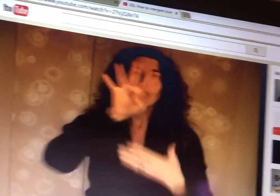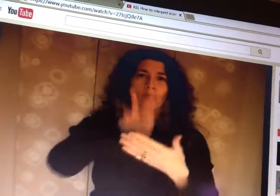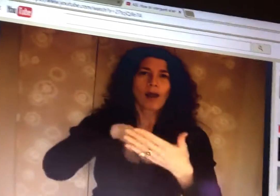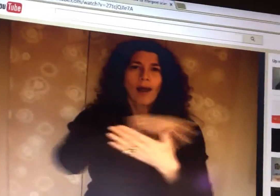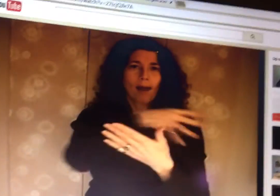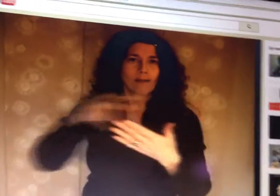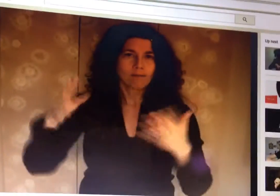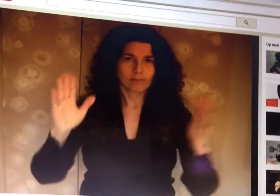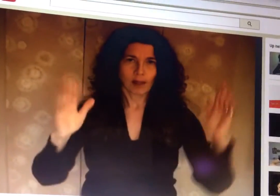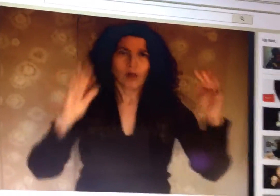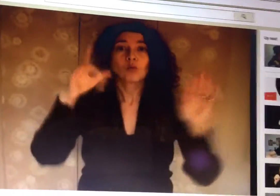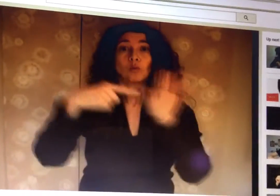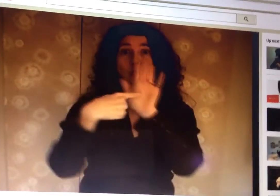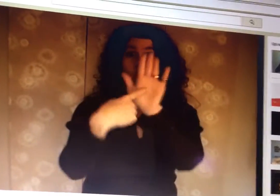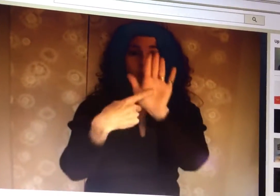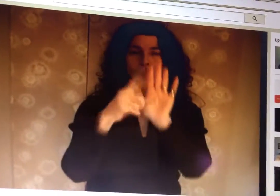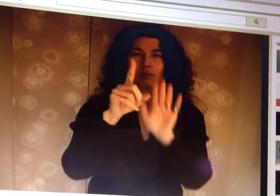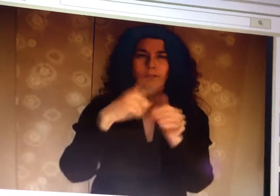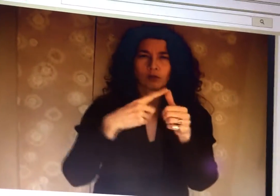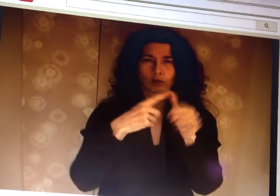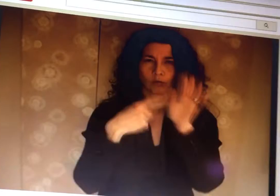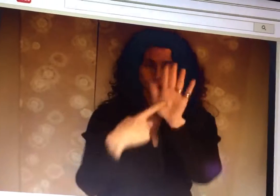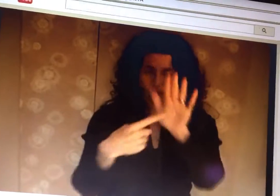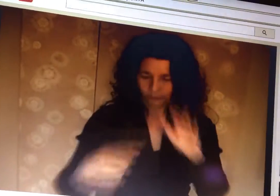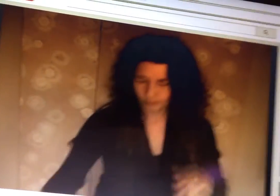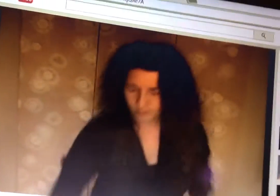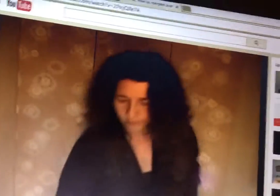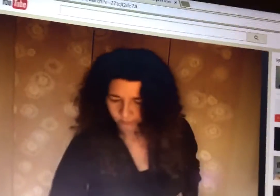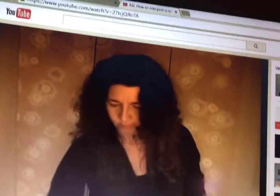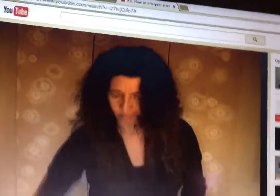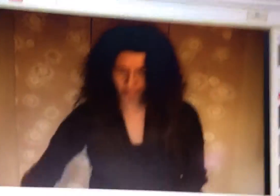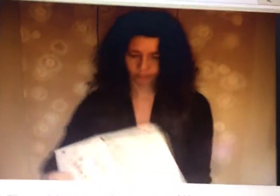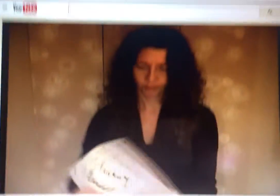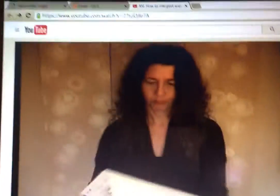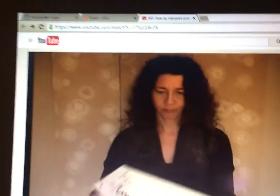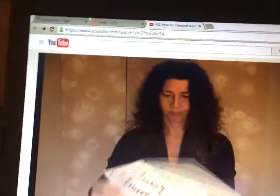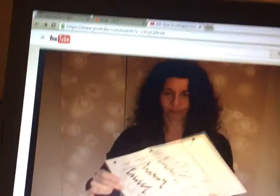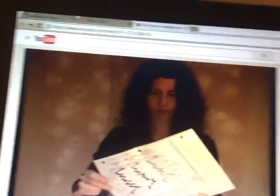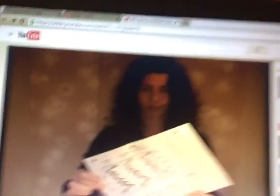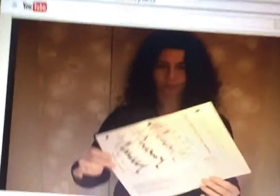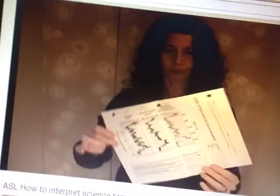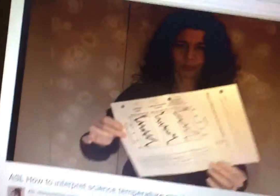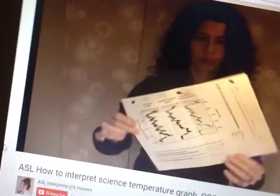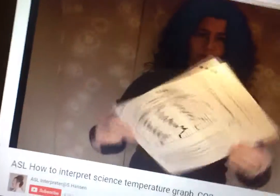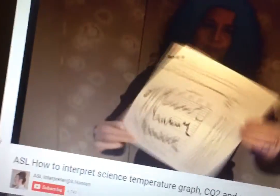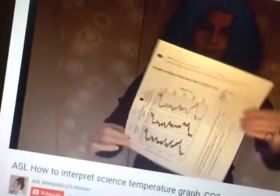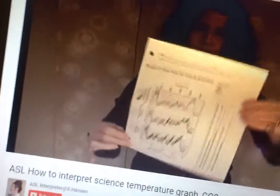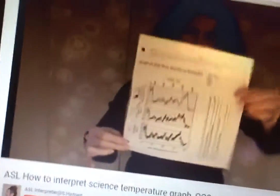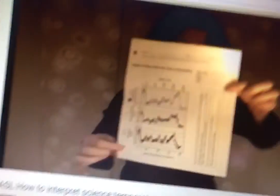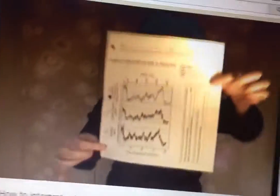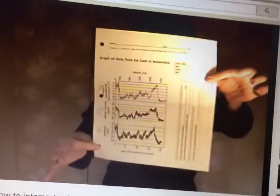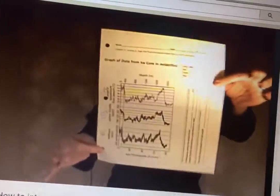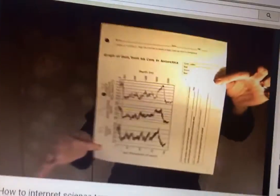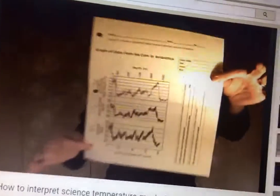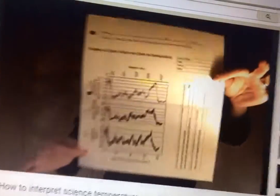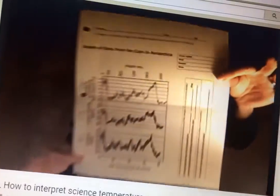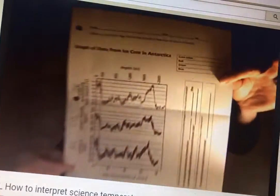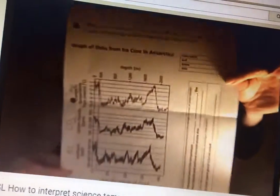Now, one teacher that I work with uses this really awesome graph, and I'm going to show it to you here. Here you can